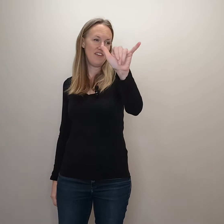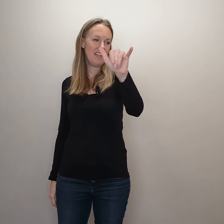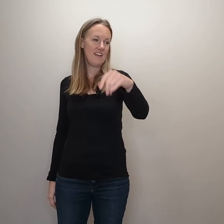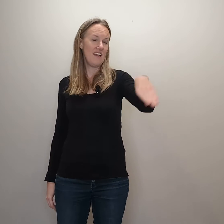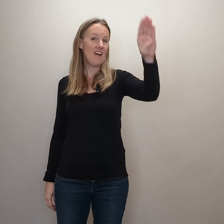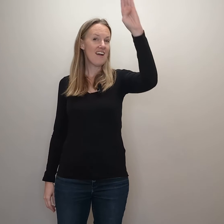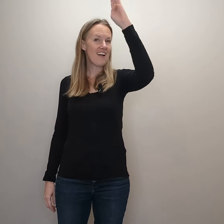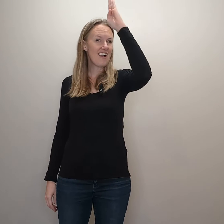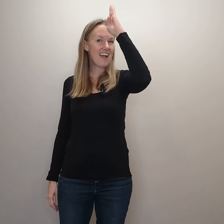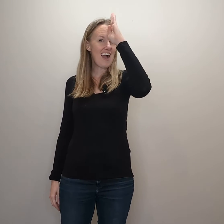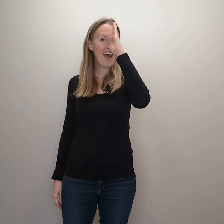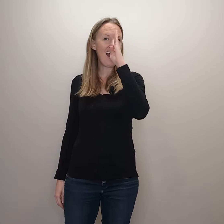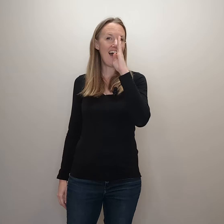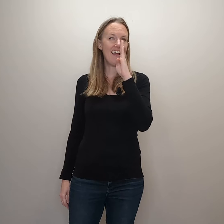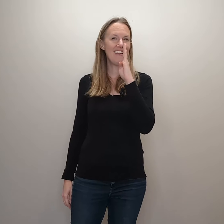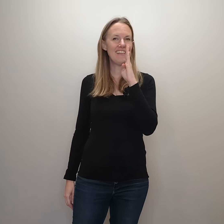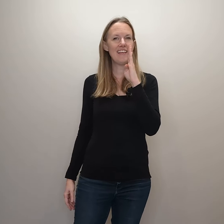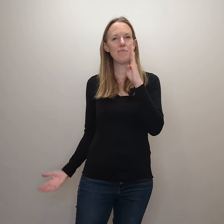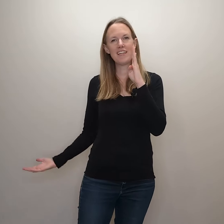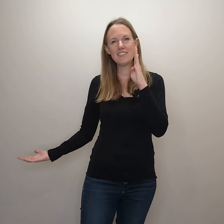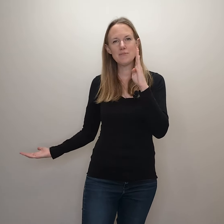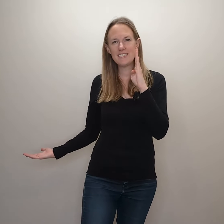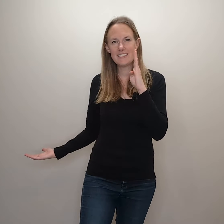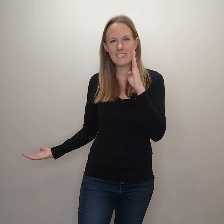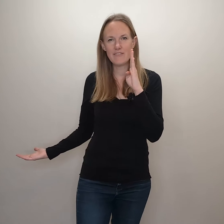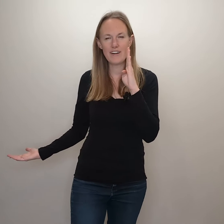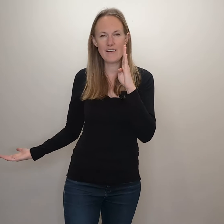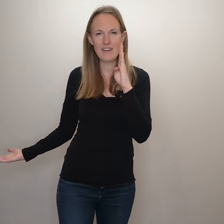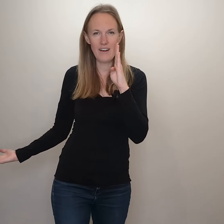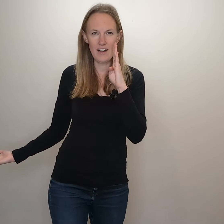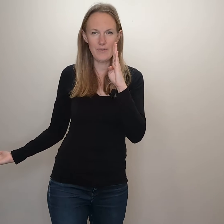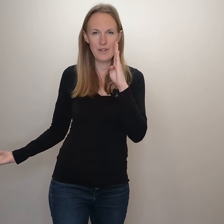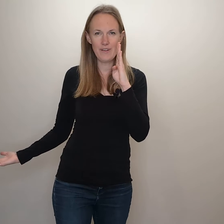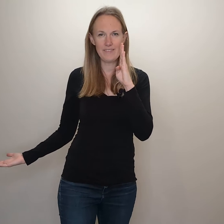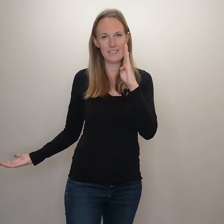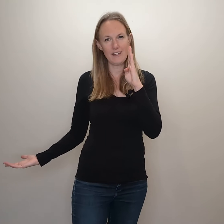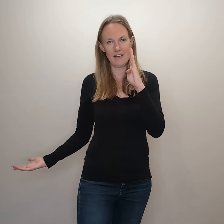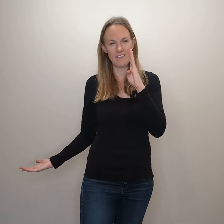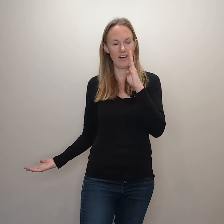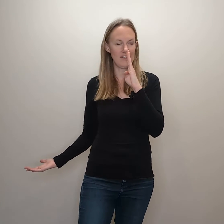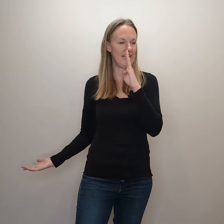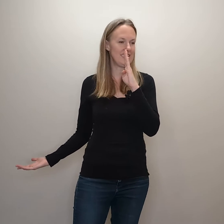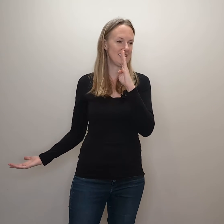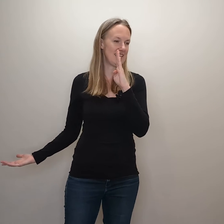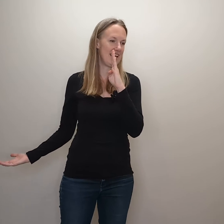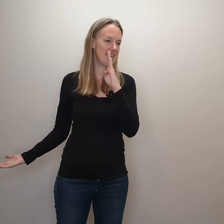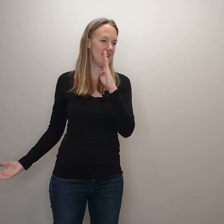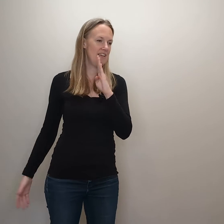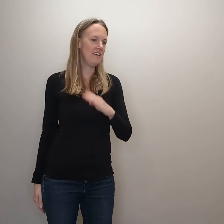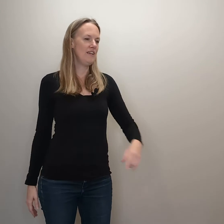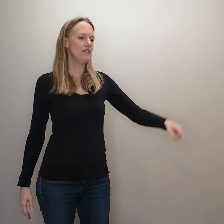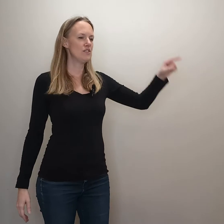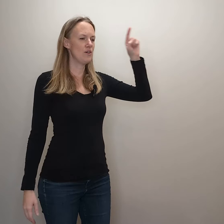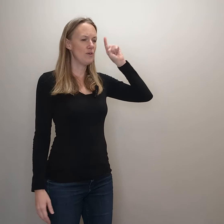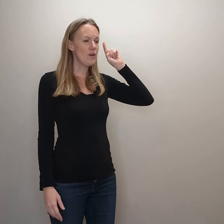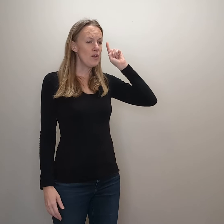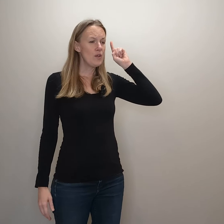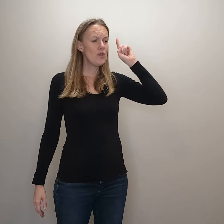infinite God, and then because we just said forever God, we don't have to sign of all ages again. So